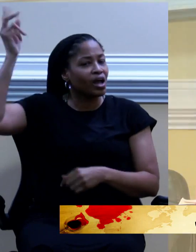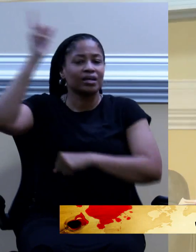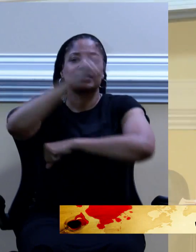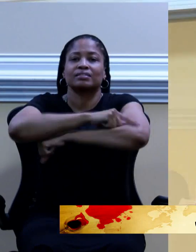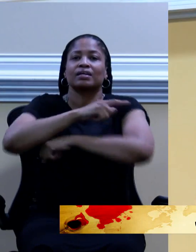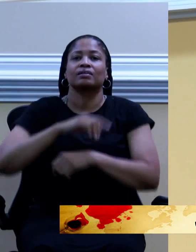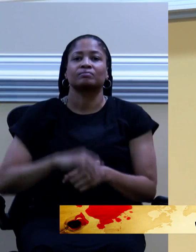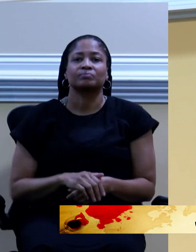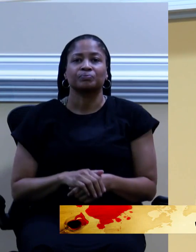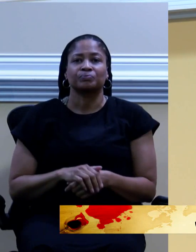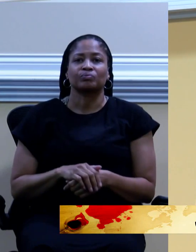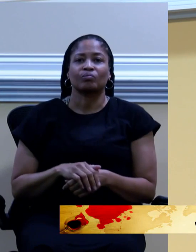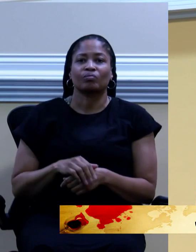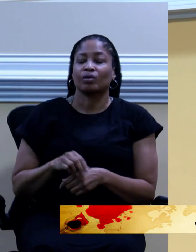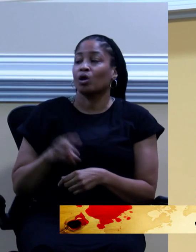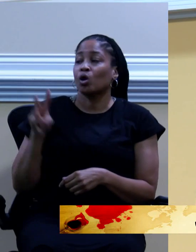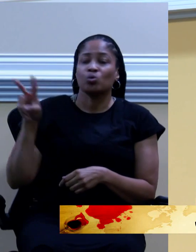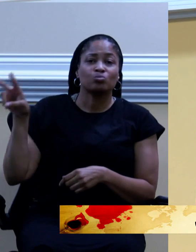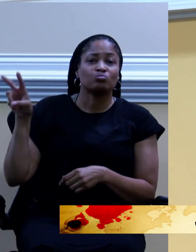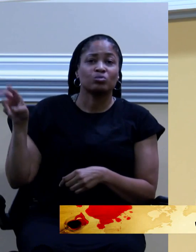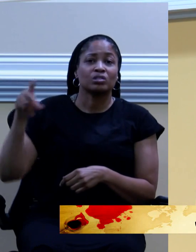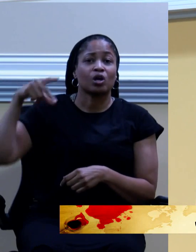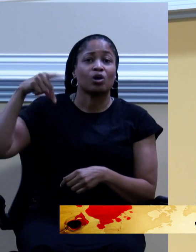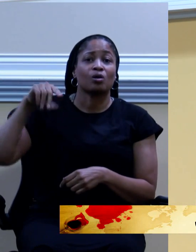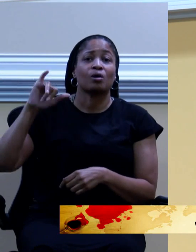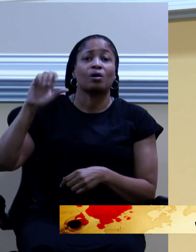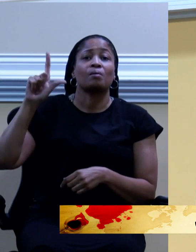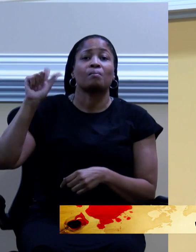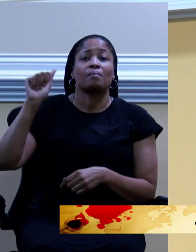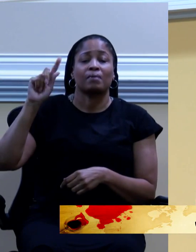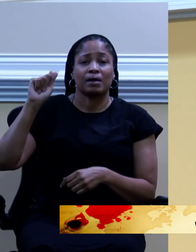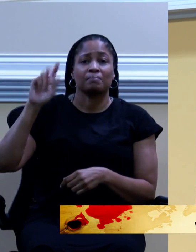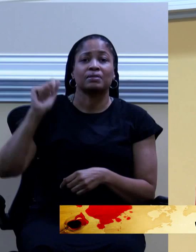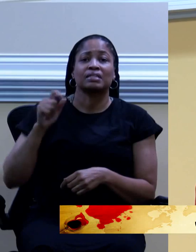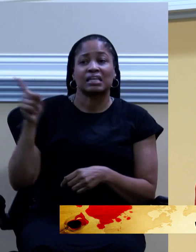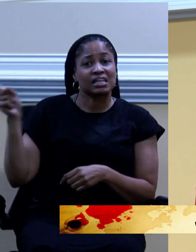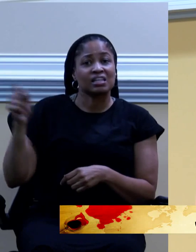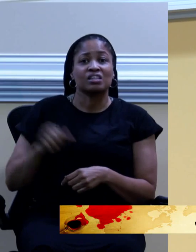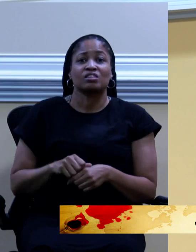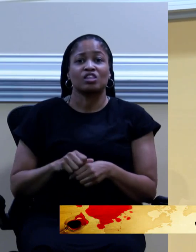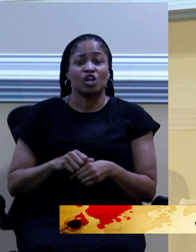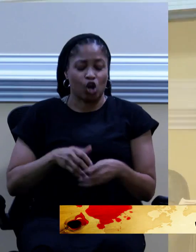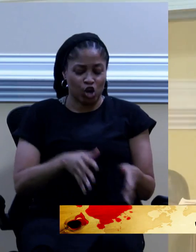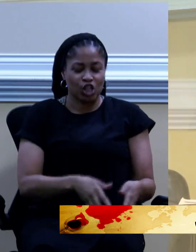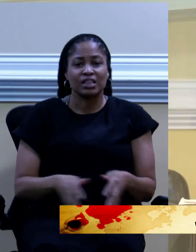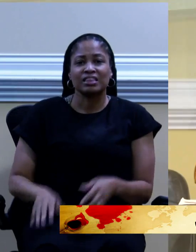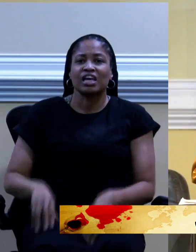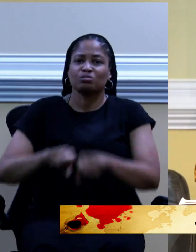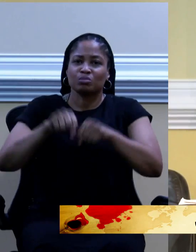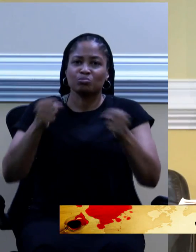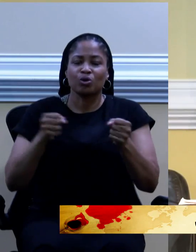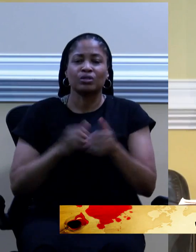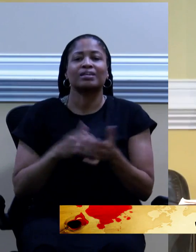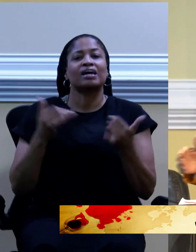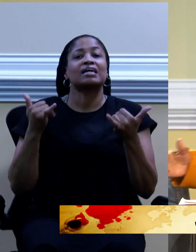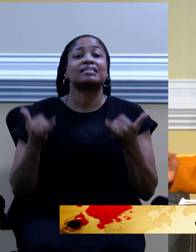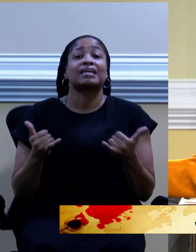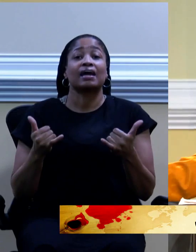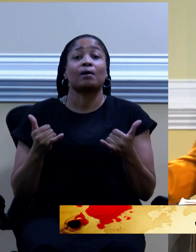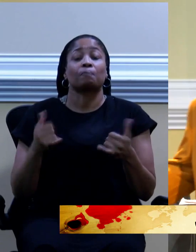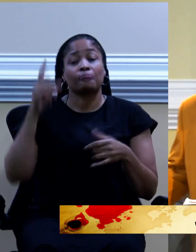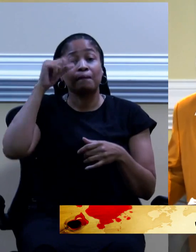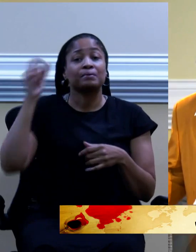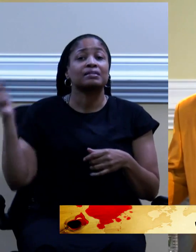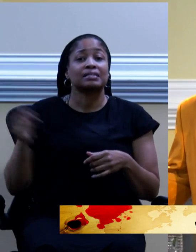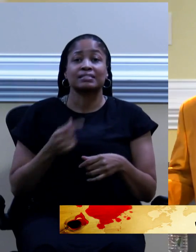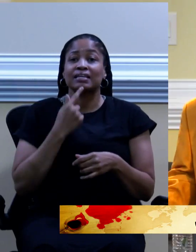Besought Pilate that their legs might be broken and that they might be taken away. So now, because they said that that was before